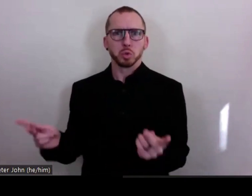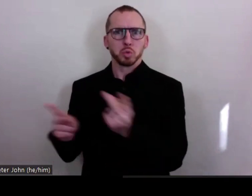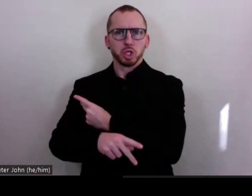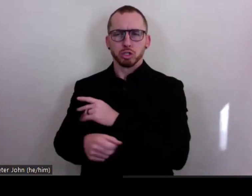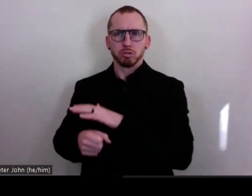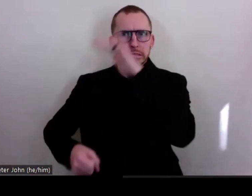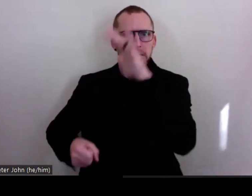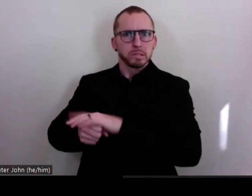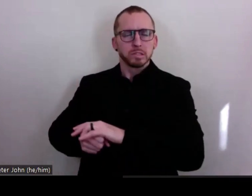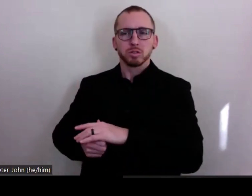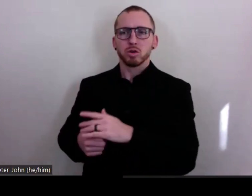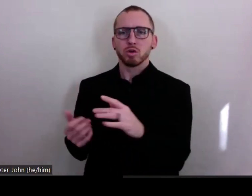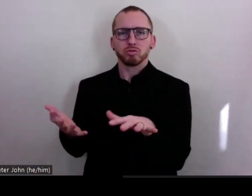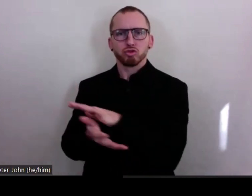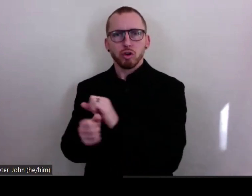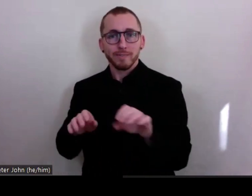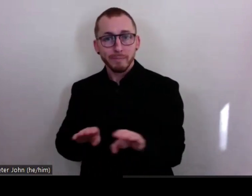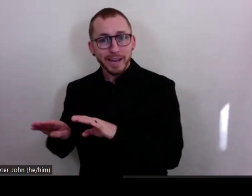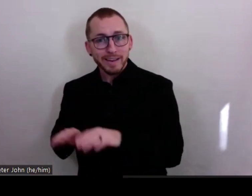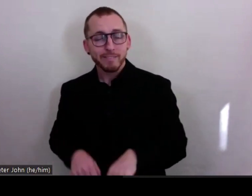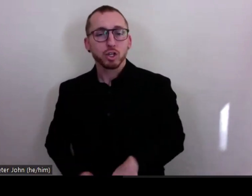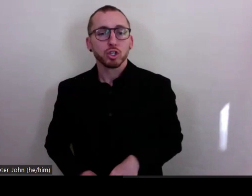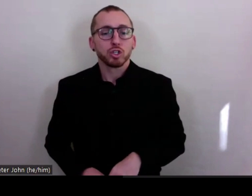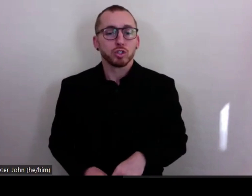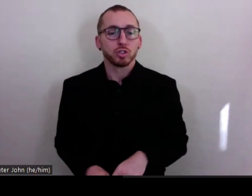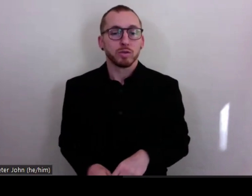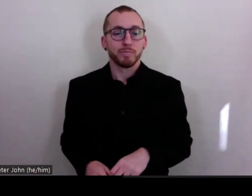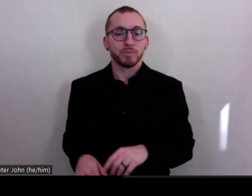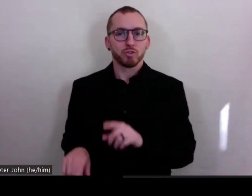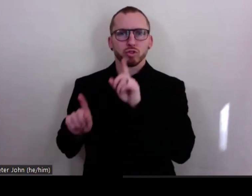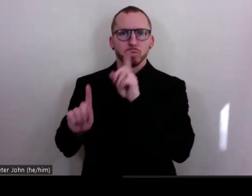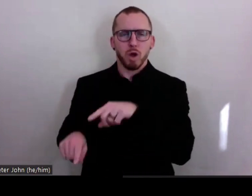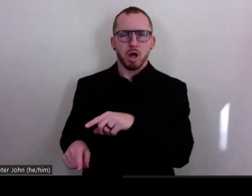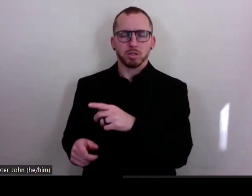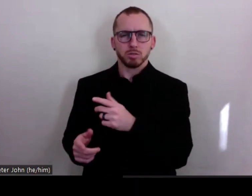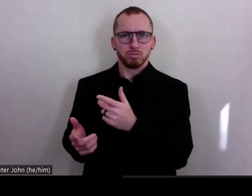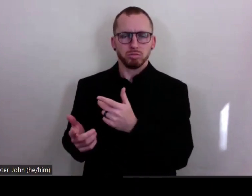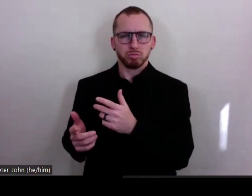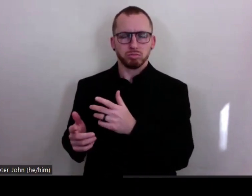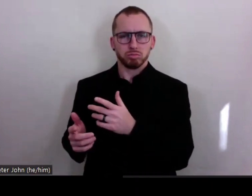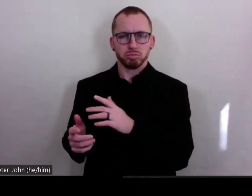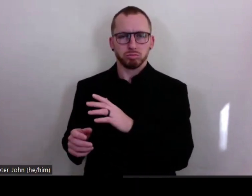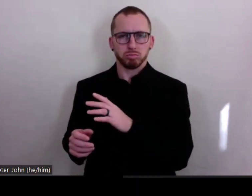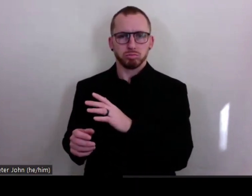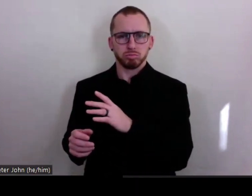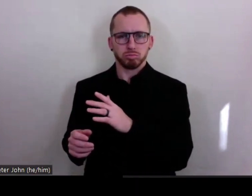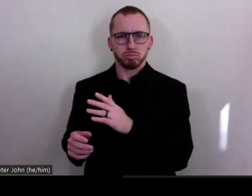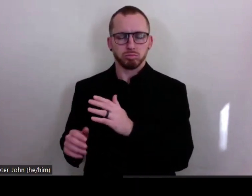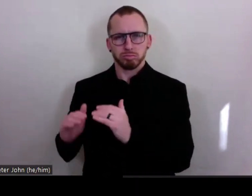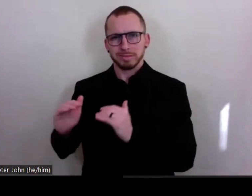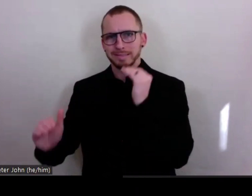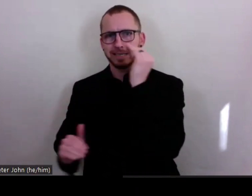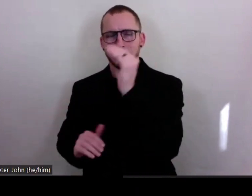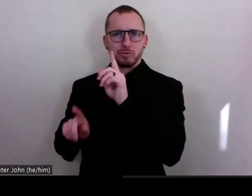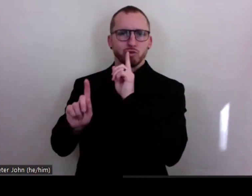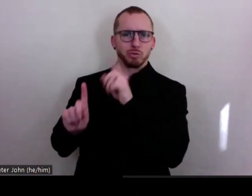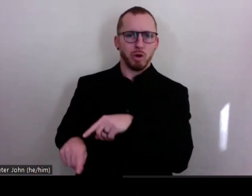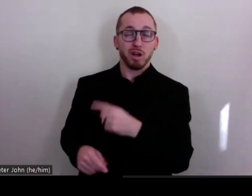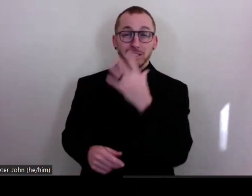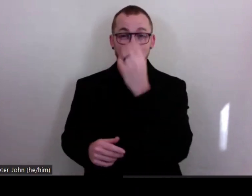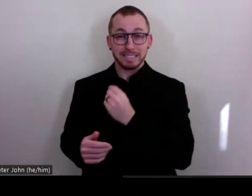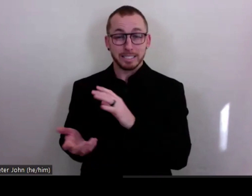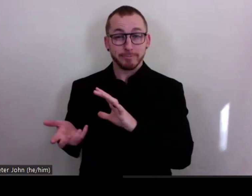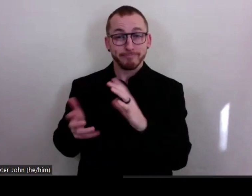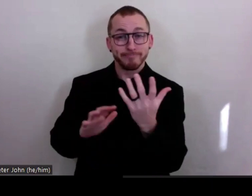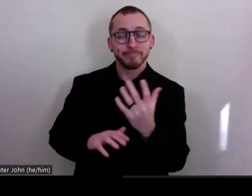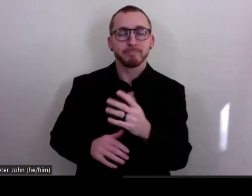behaviors, exaggerated startle response, problems in concentration, and sleep disturbance. I'm also going